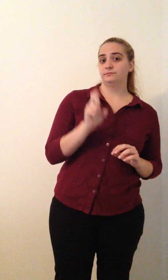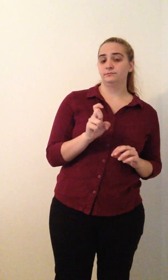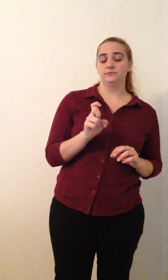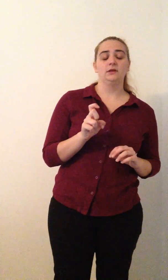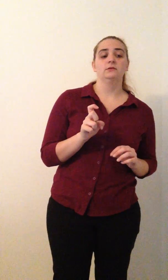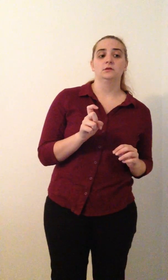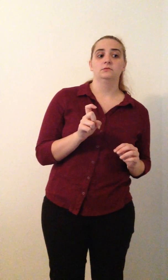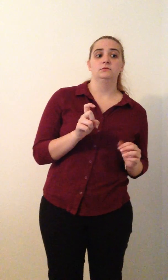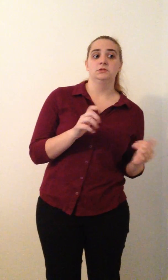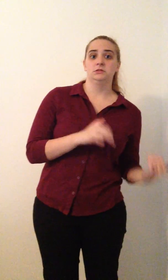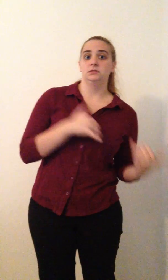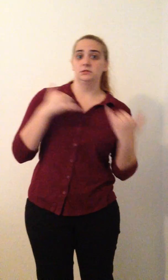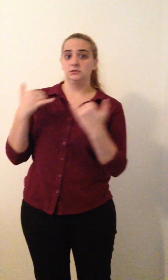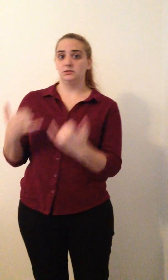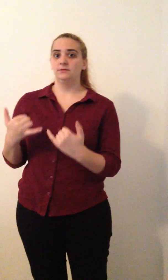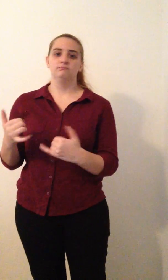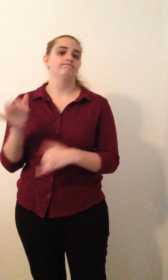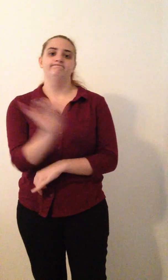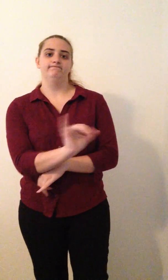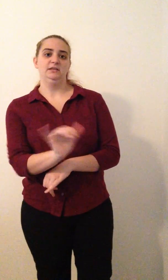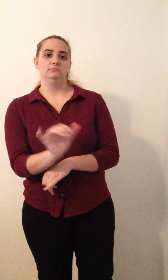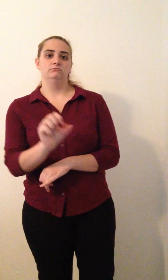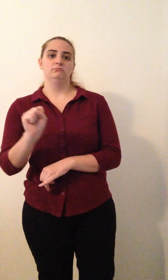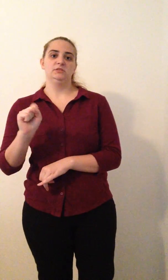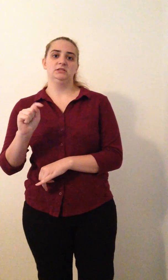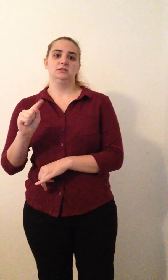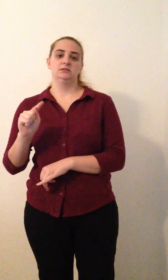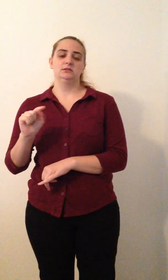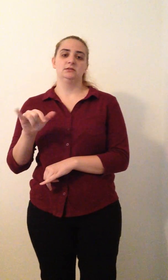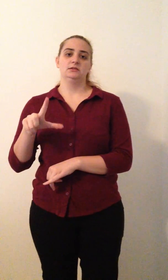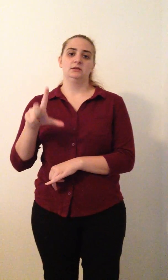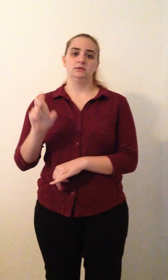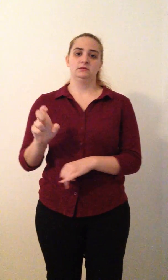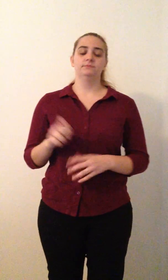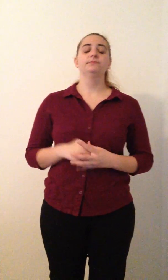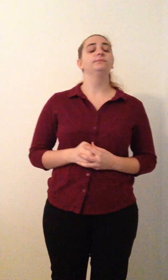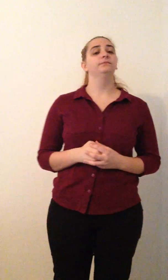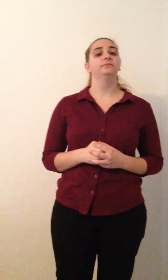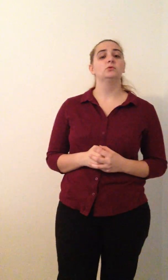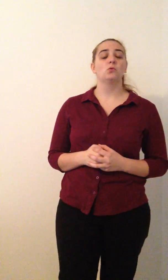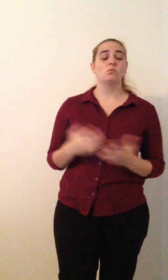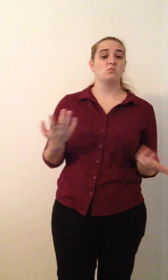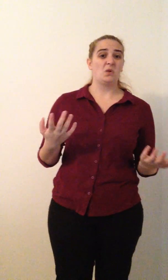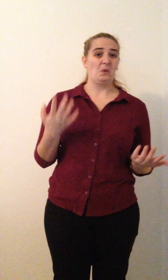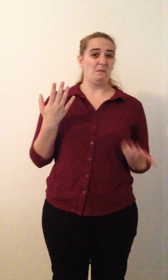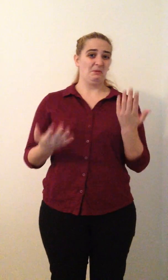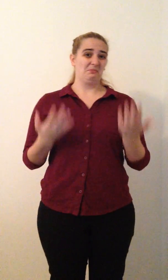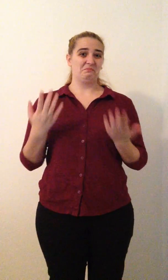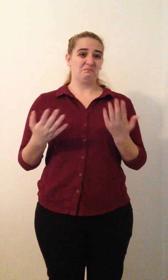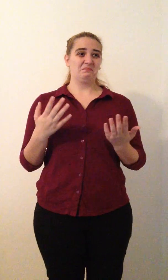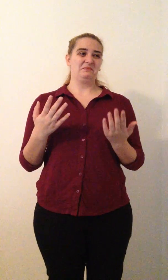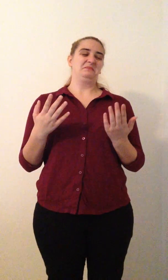abuse or traumatic incident, there's a chance of it changing. But primarily, those 2 to